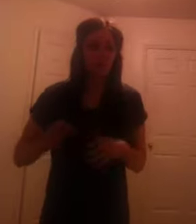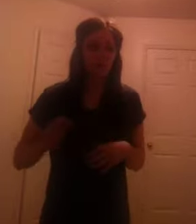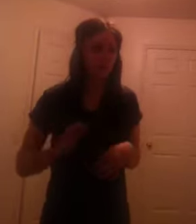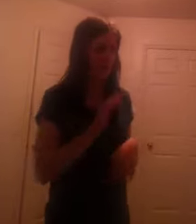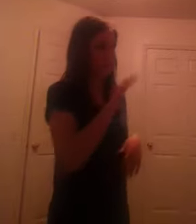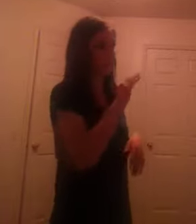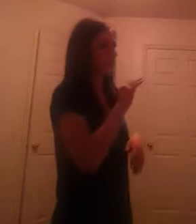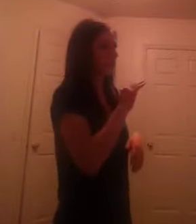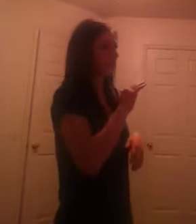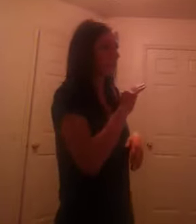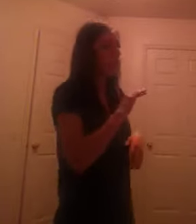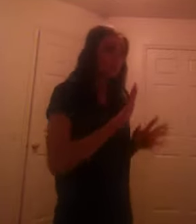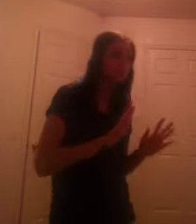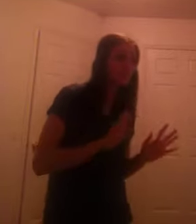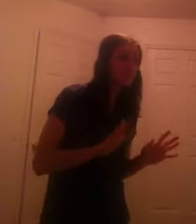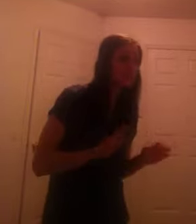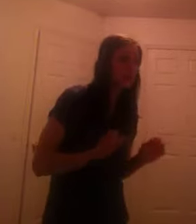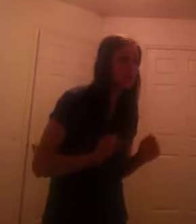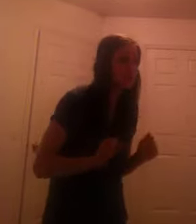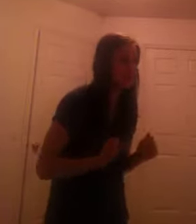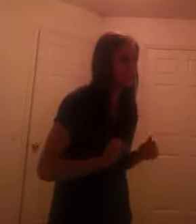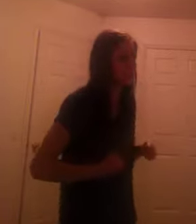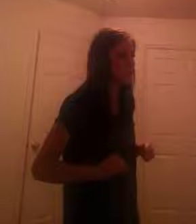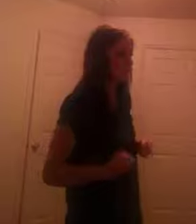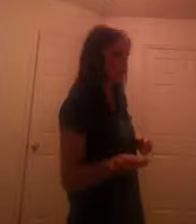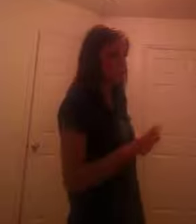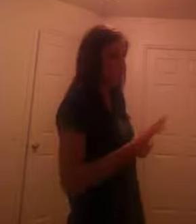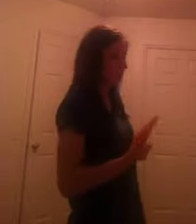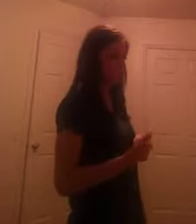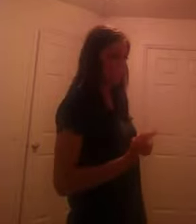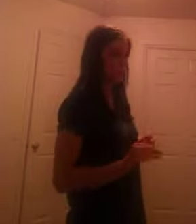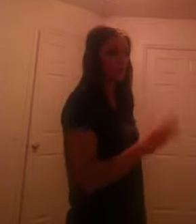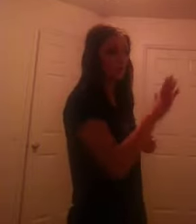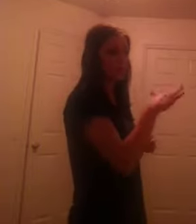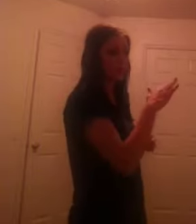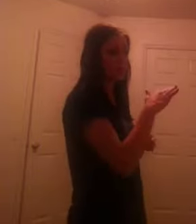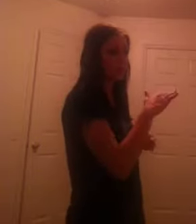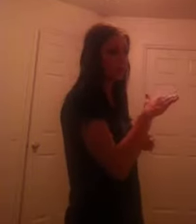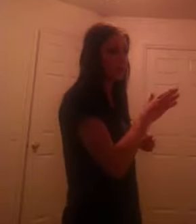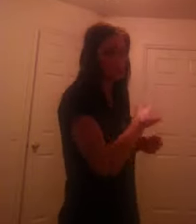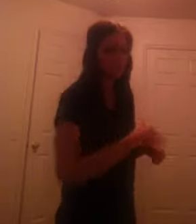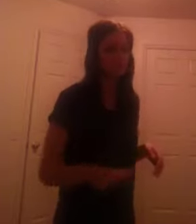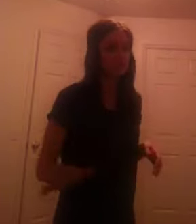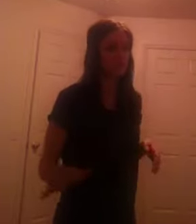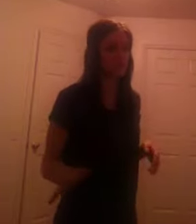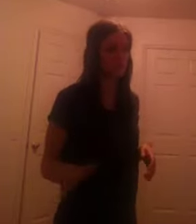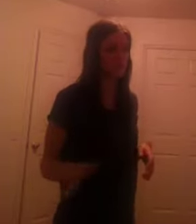go back up the canyon, which is really hard to do considering you're not supposed to go back up a canyon. You're only supposed to go